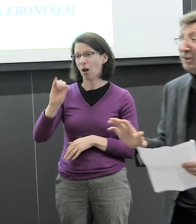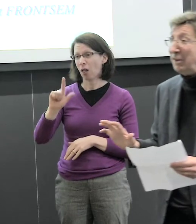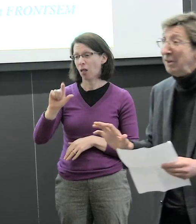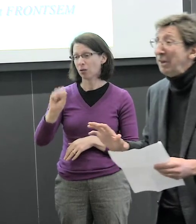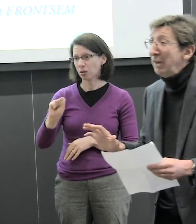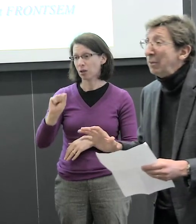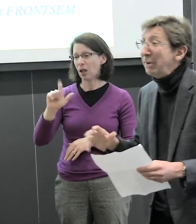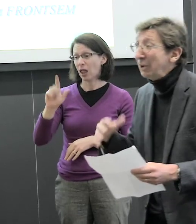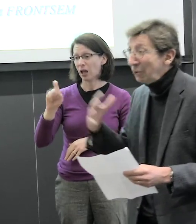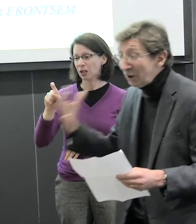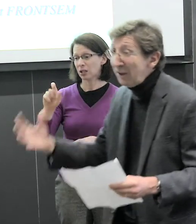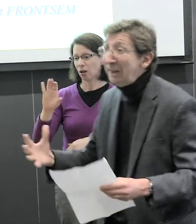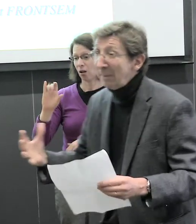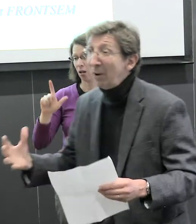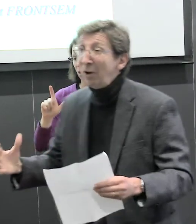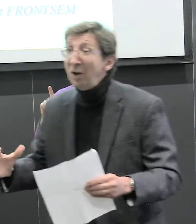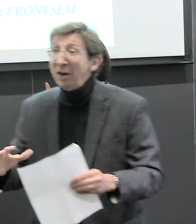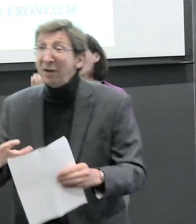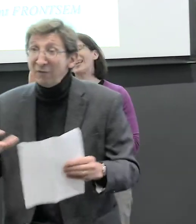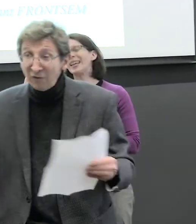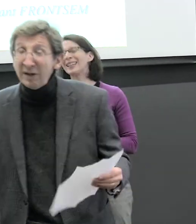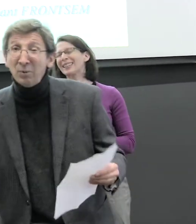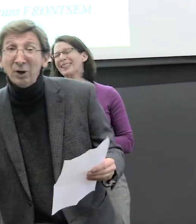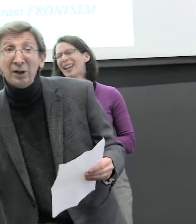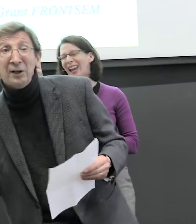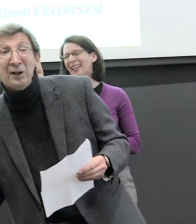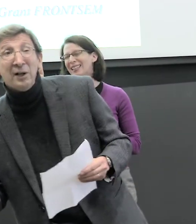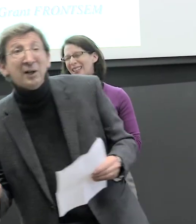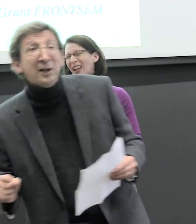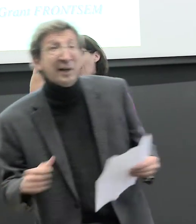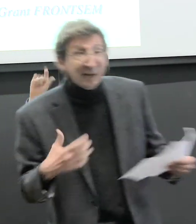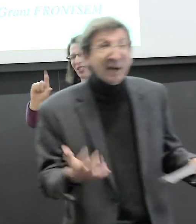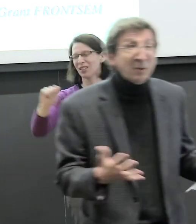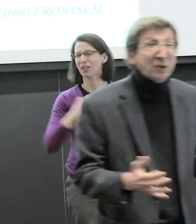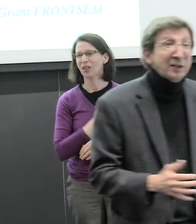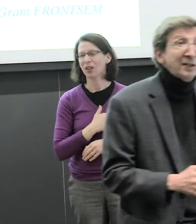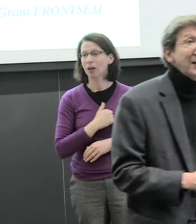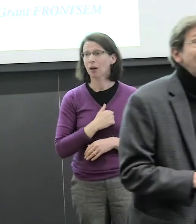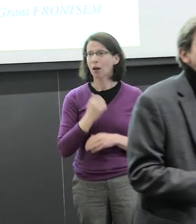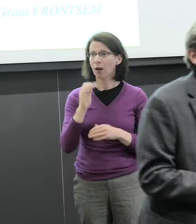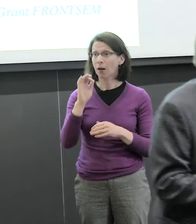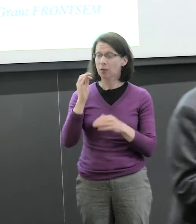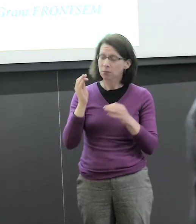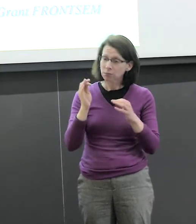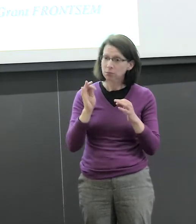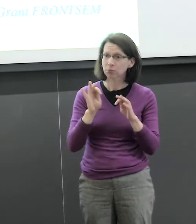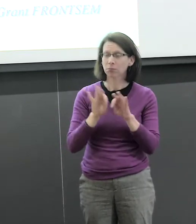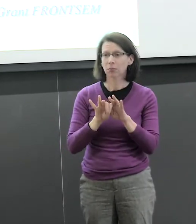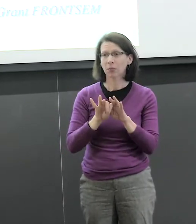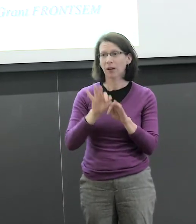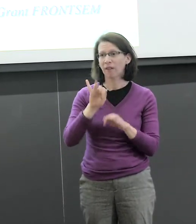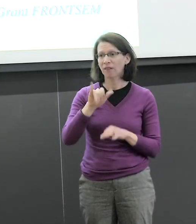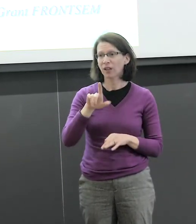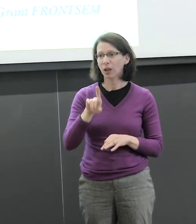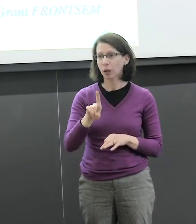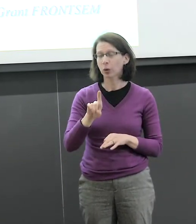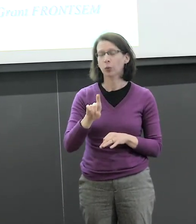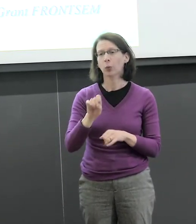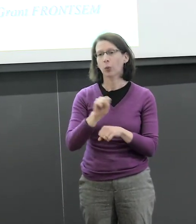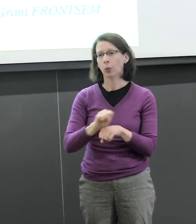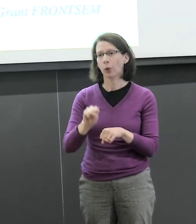shift, with considerable fieldwork in languages like Ewe or